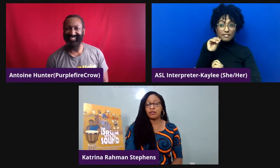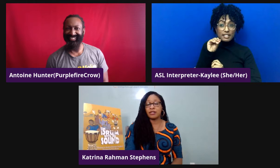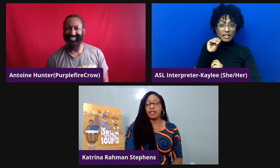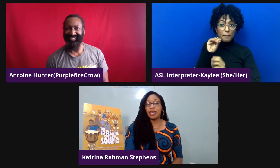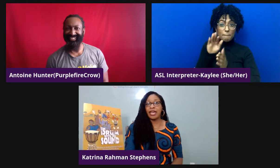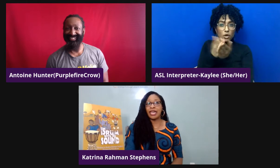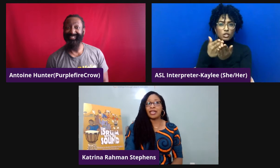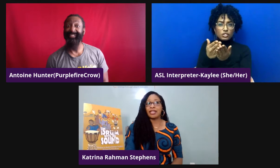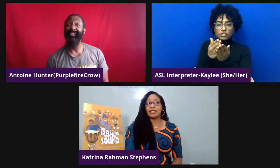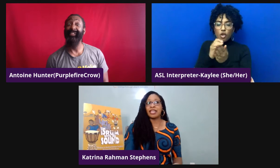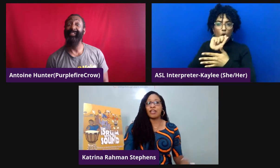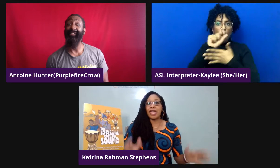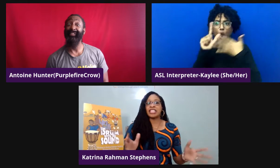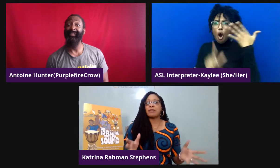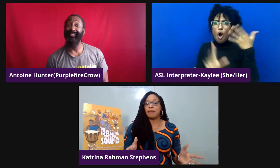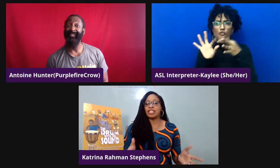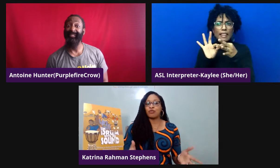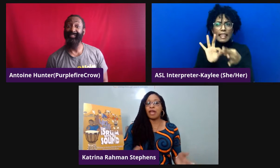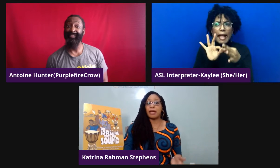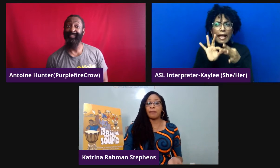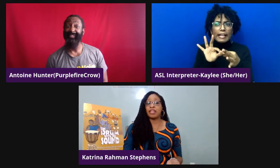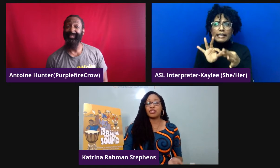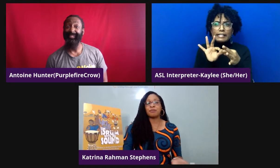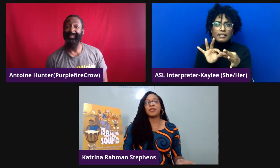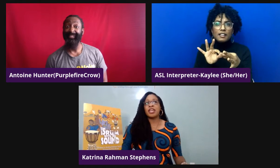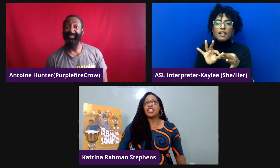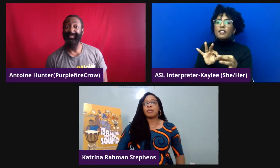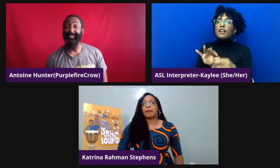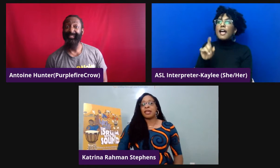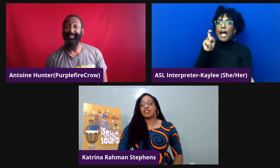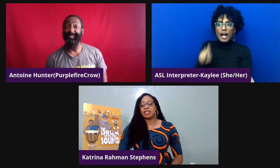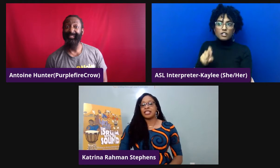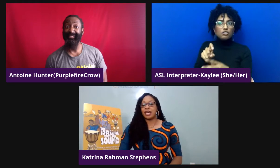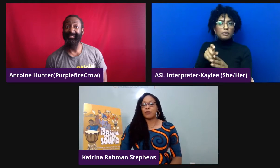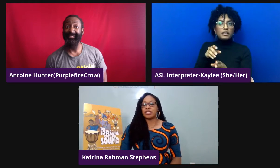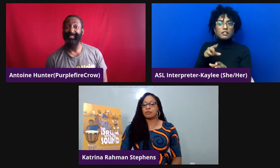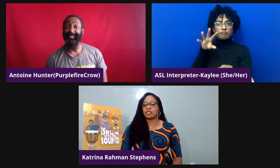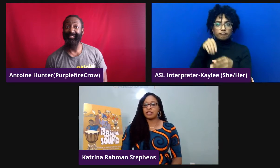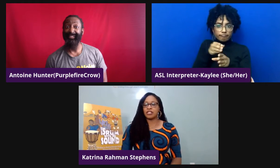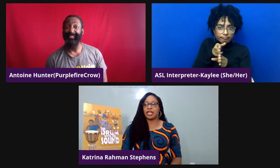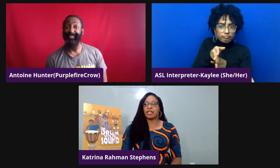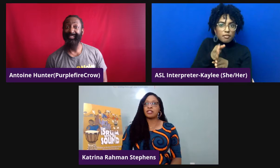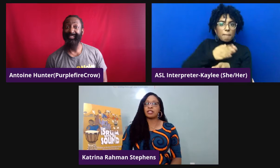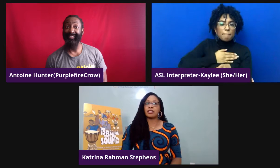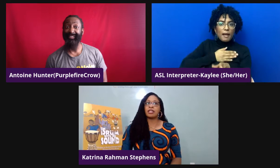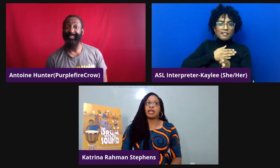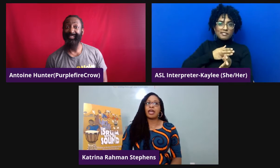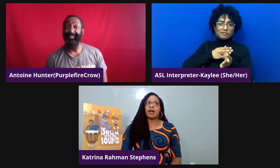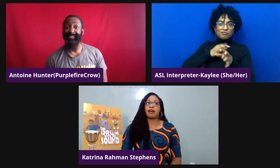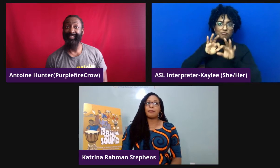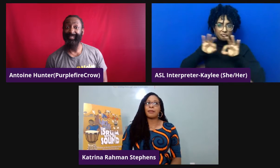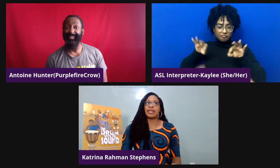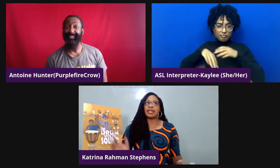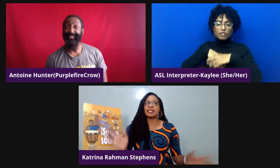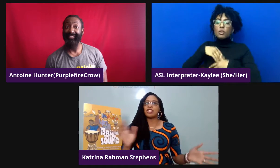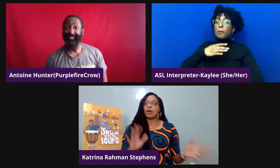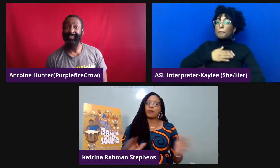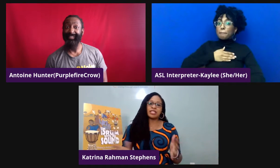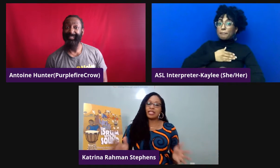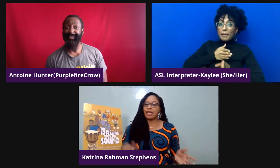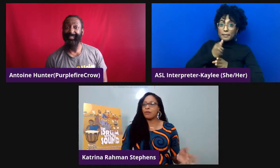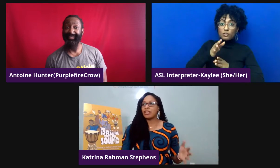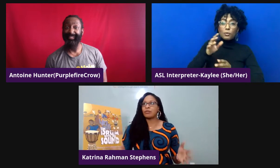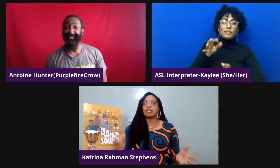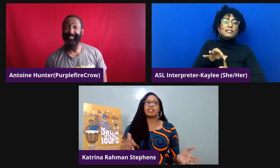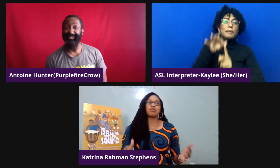one another. And it had to be based around my major. So my major at the time was special education. And so I